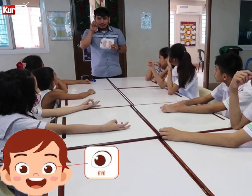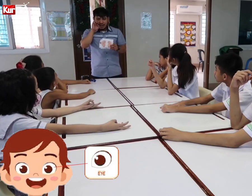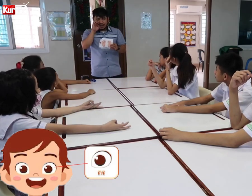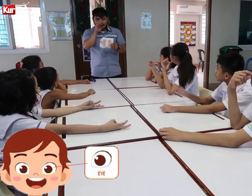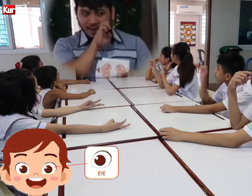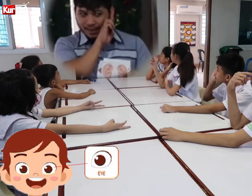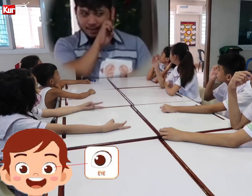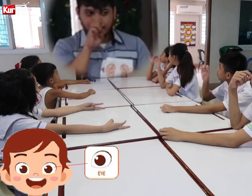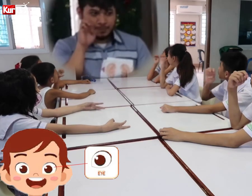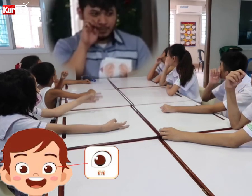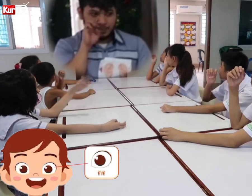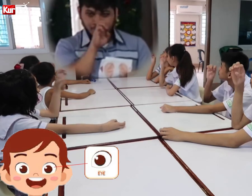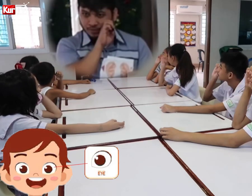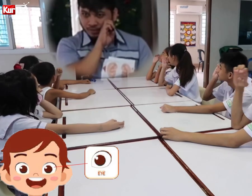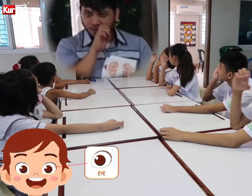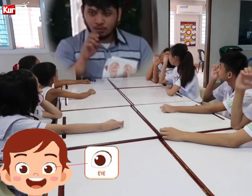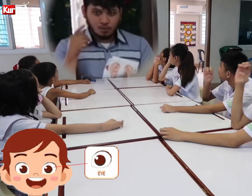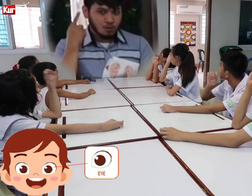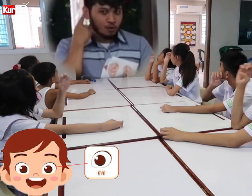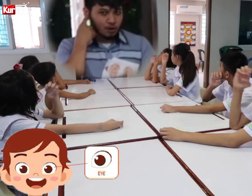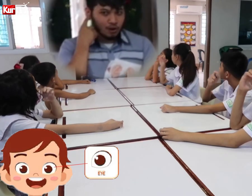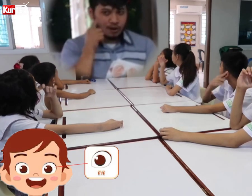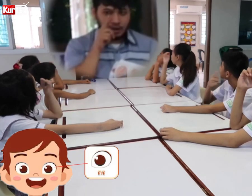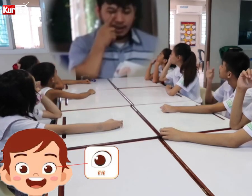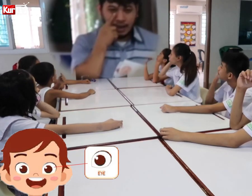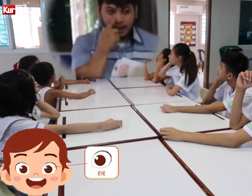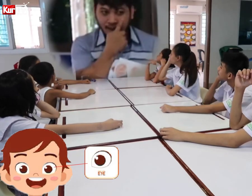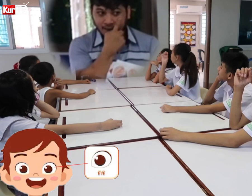Eye. Or eye.